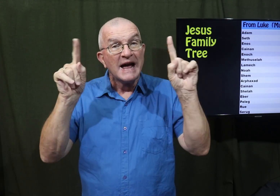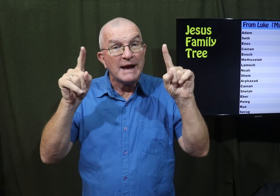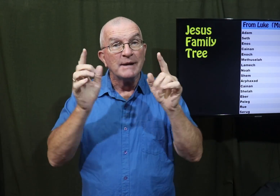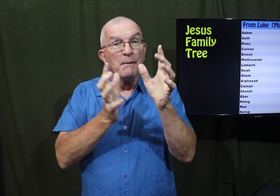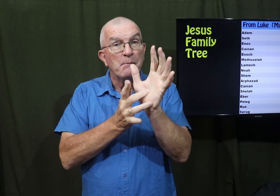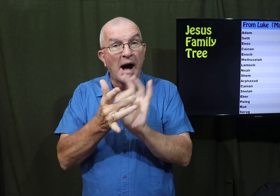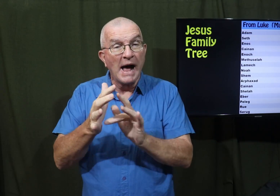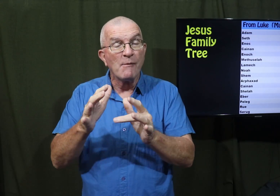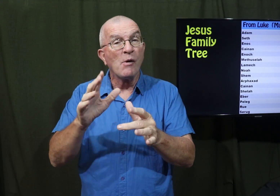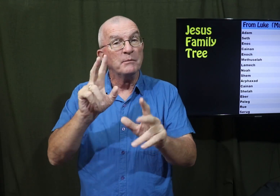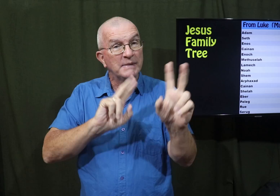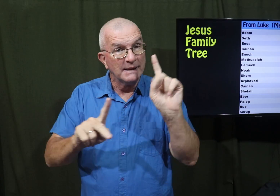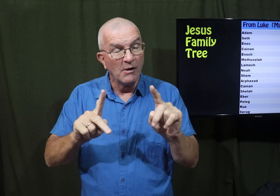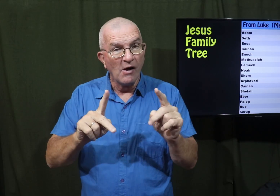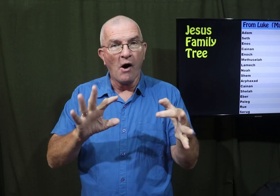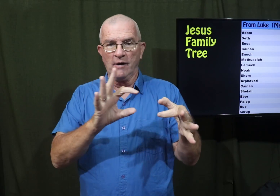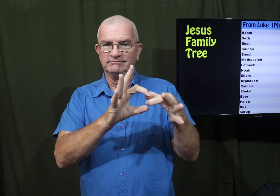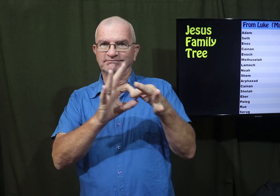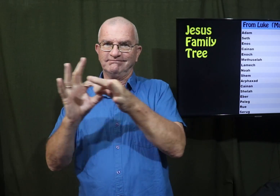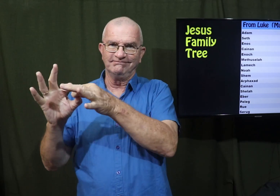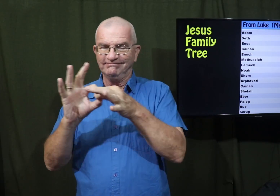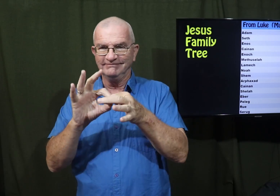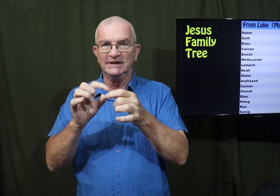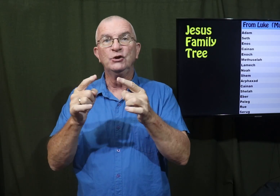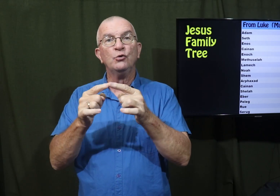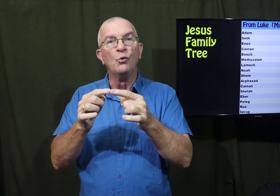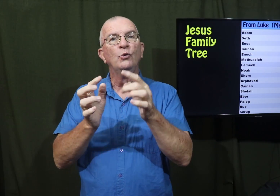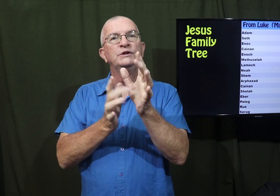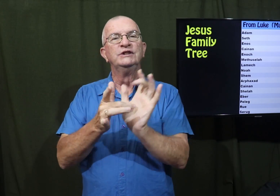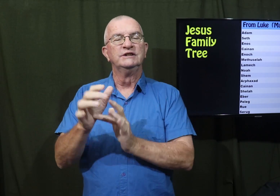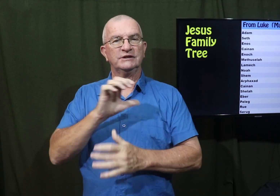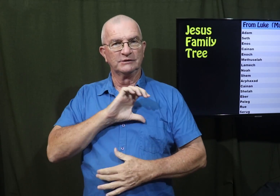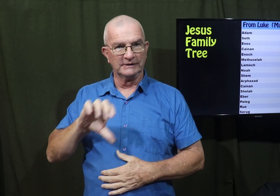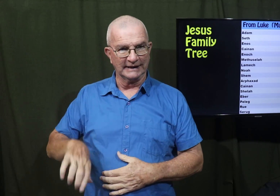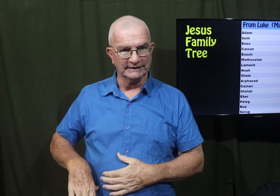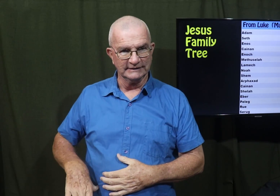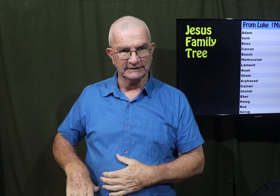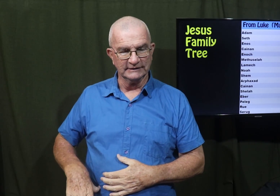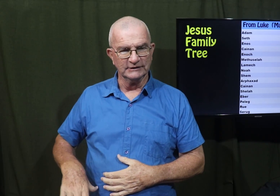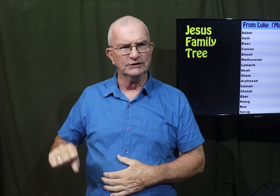Many of the famous people in the Bible are related to Jesus Christ.